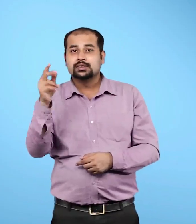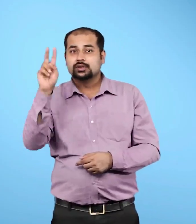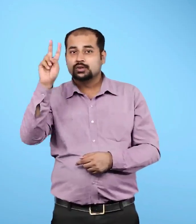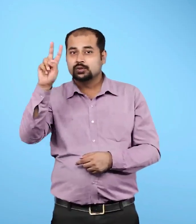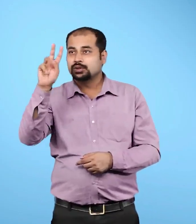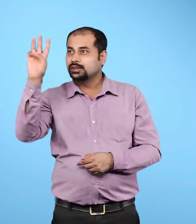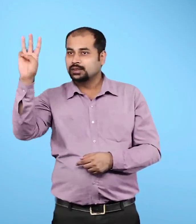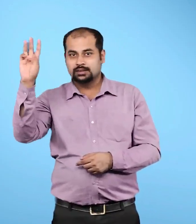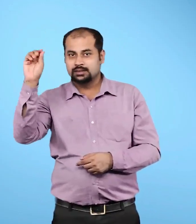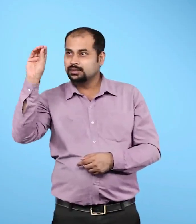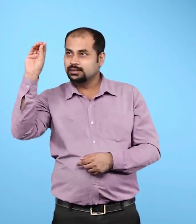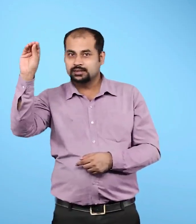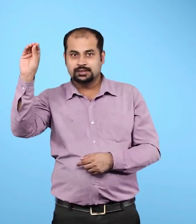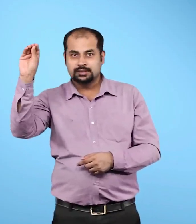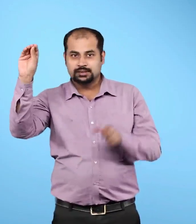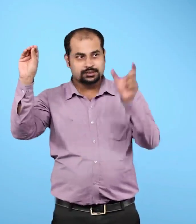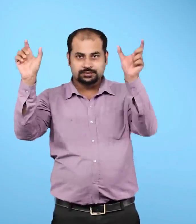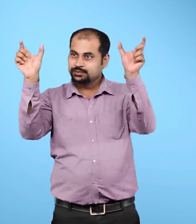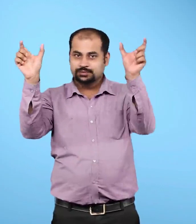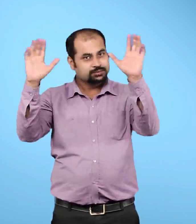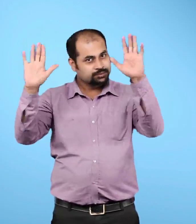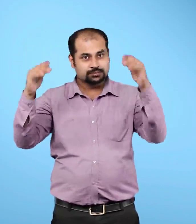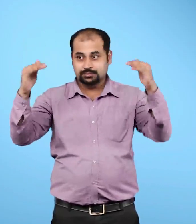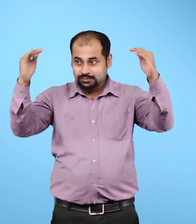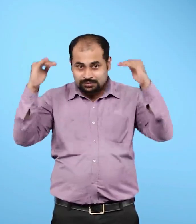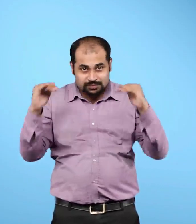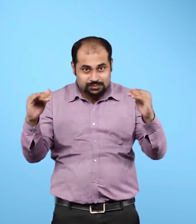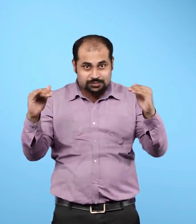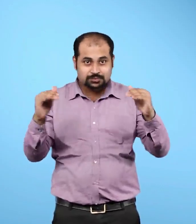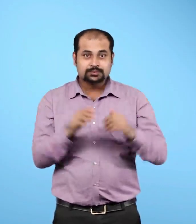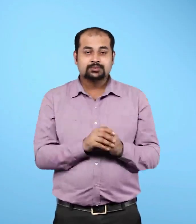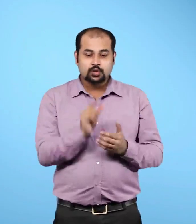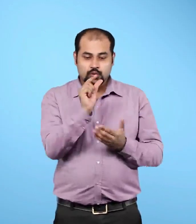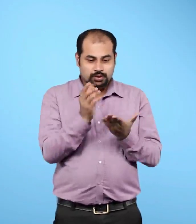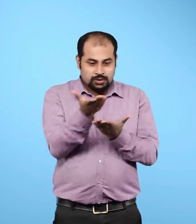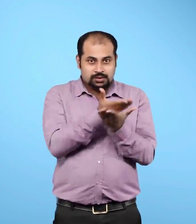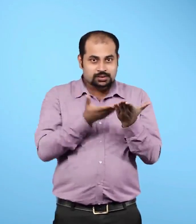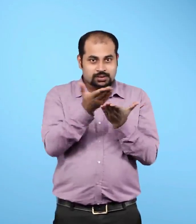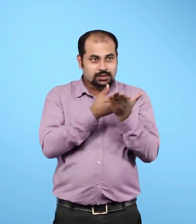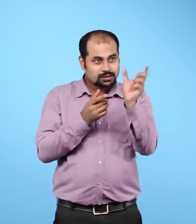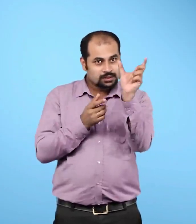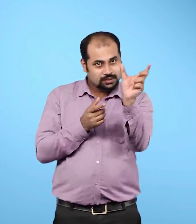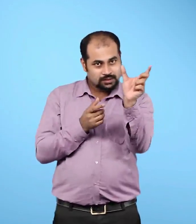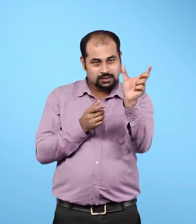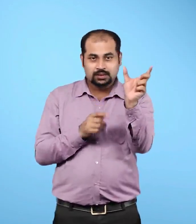23. Row 2, column 1, Uttapam, column 2,